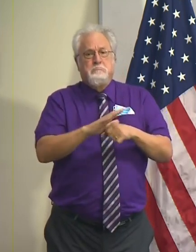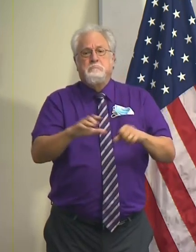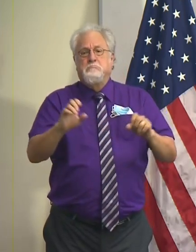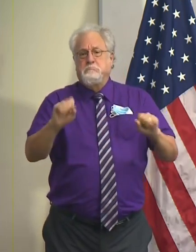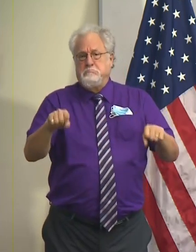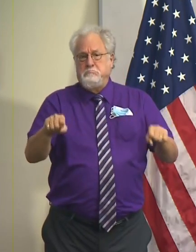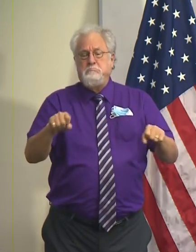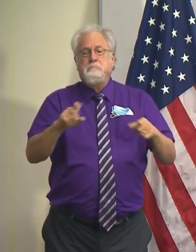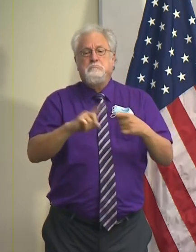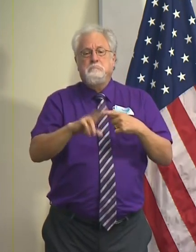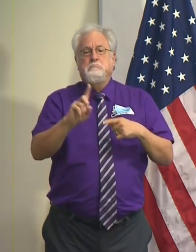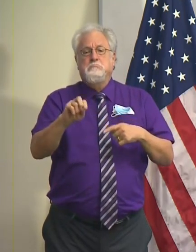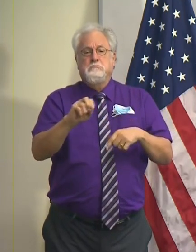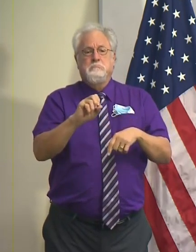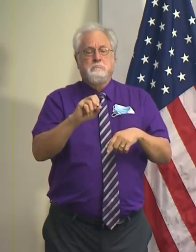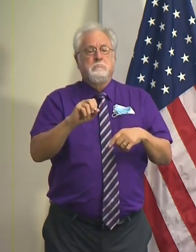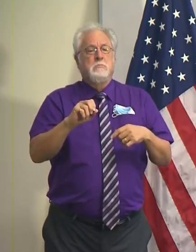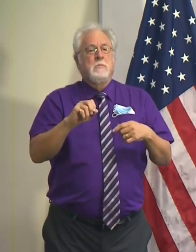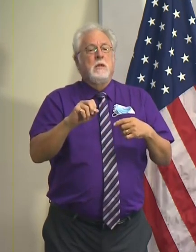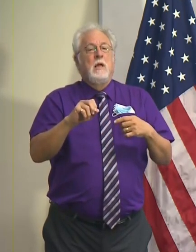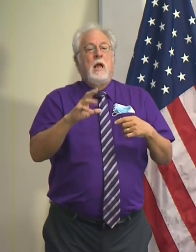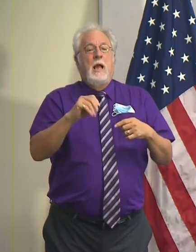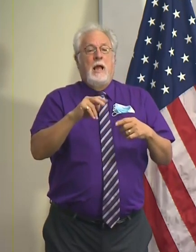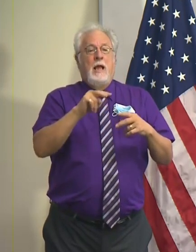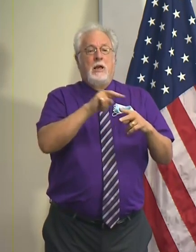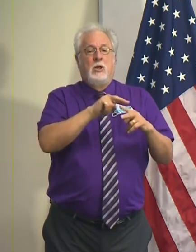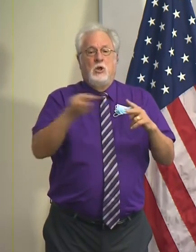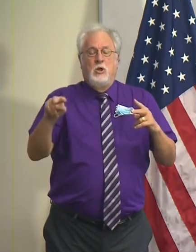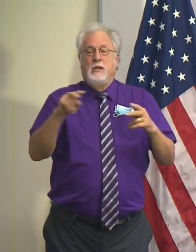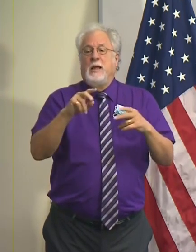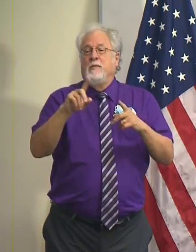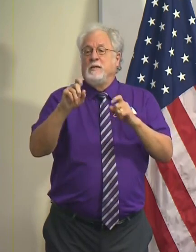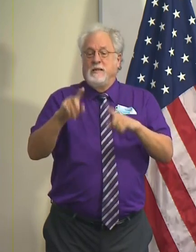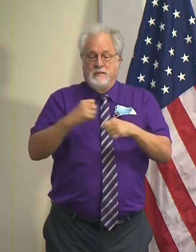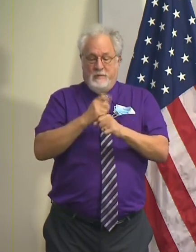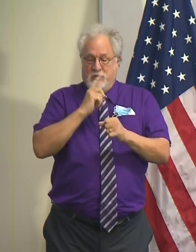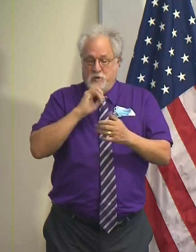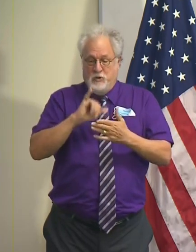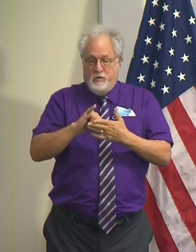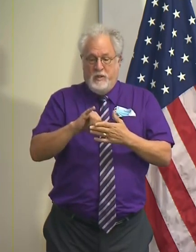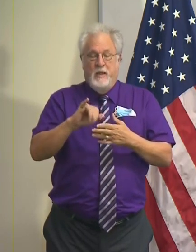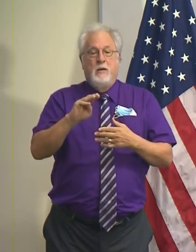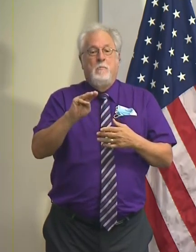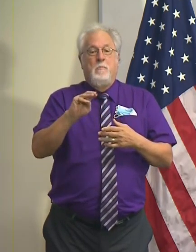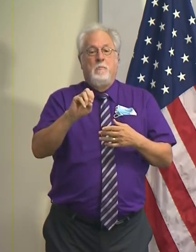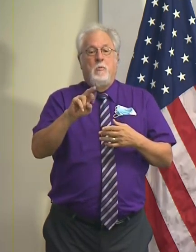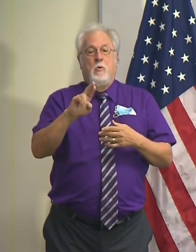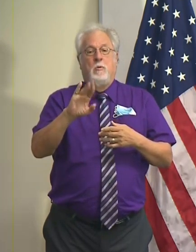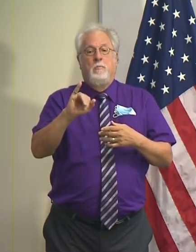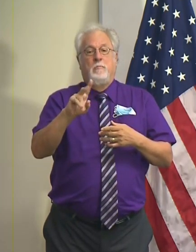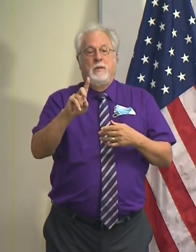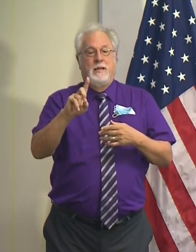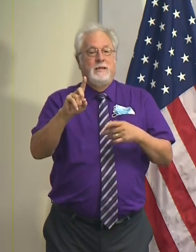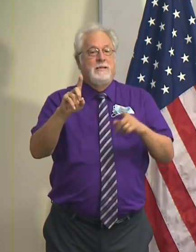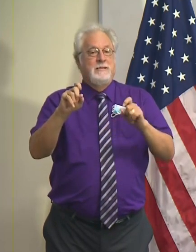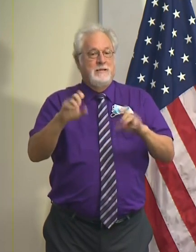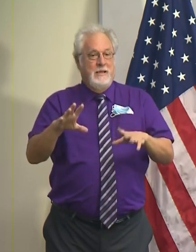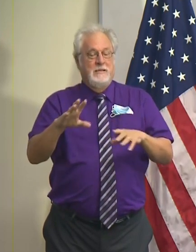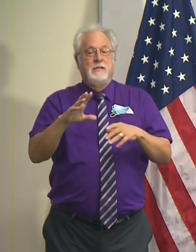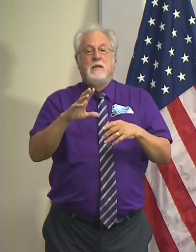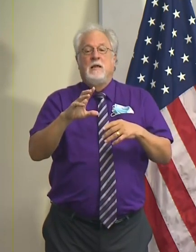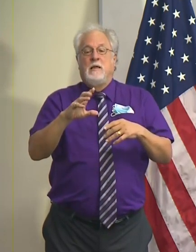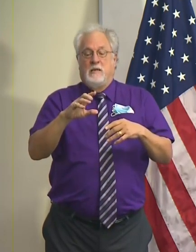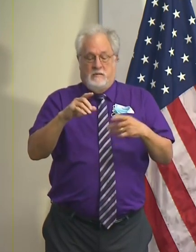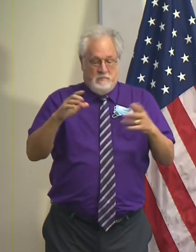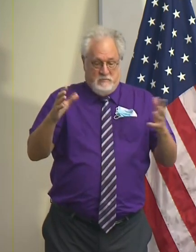capacity and those sorts of things. You also have to look at your ability to test to make sure that you know exactly what's going on, well, as best